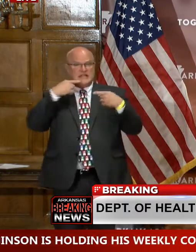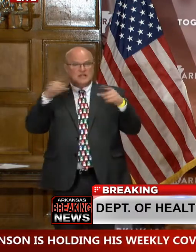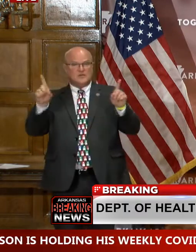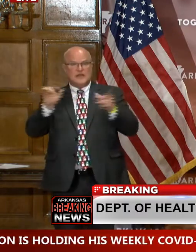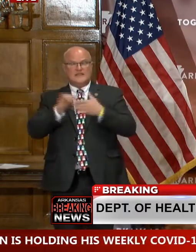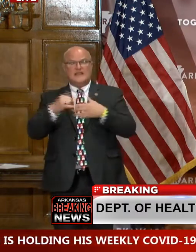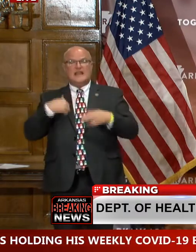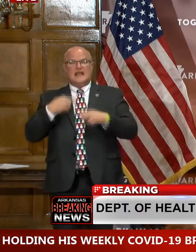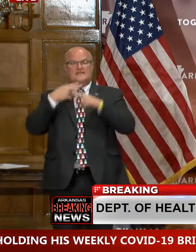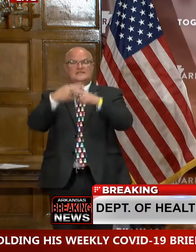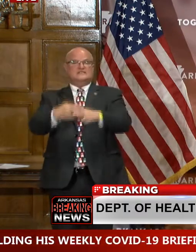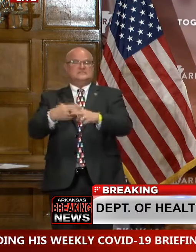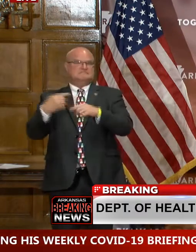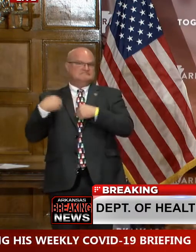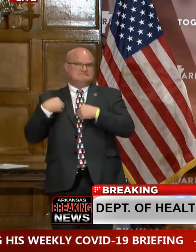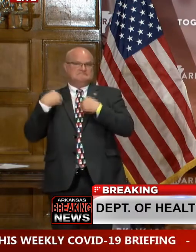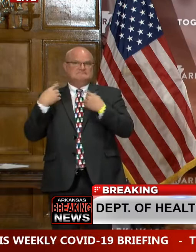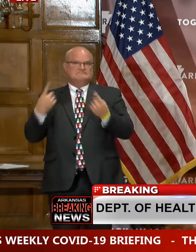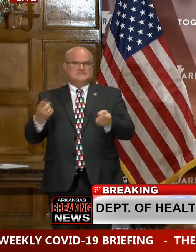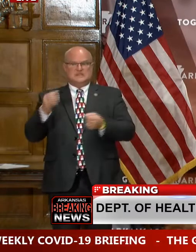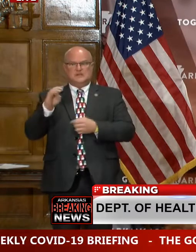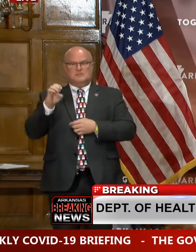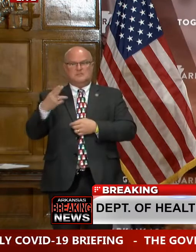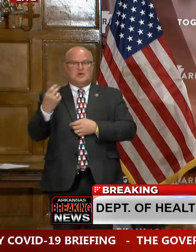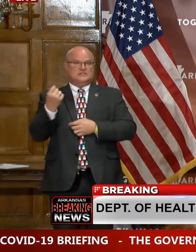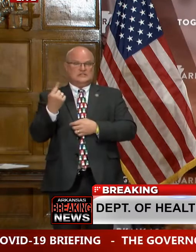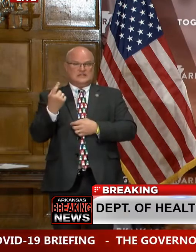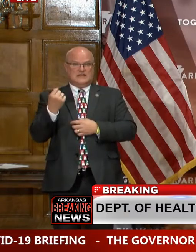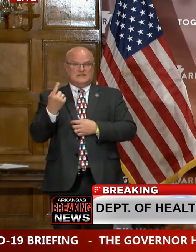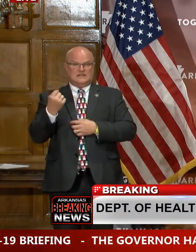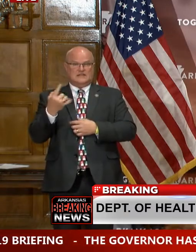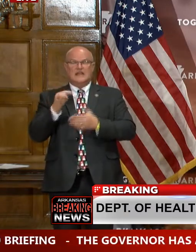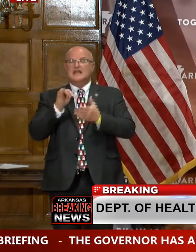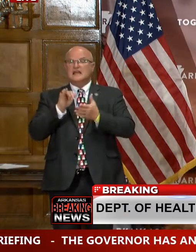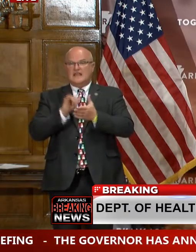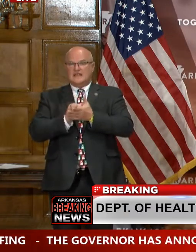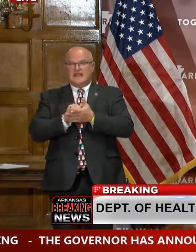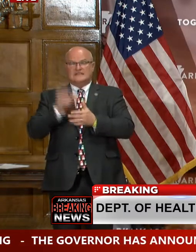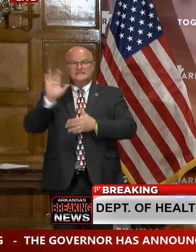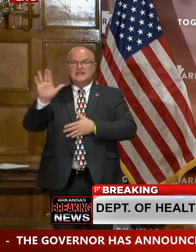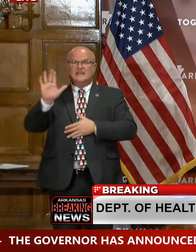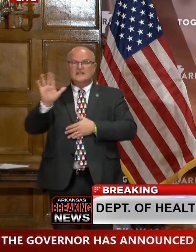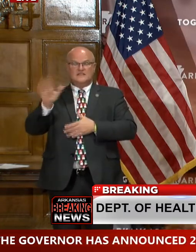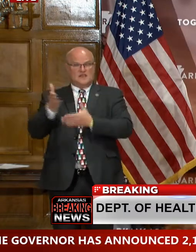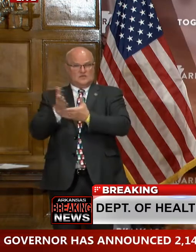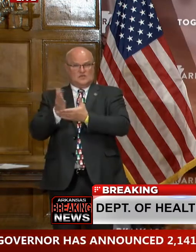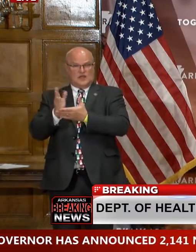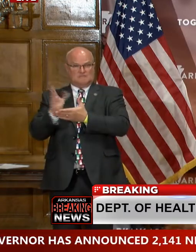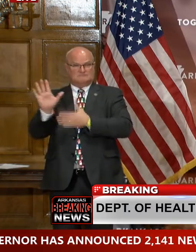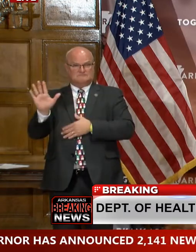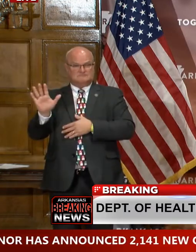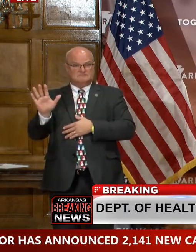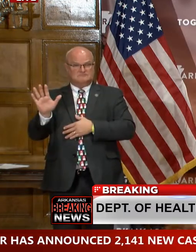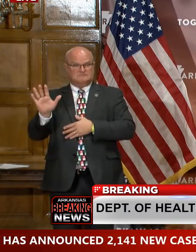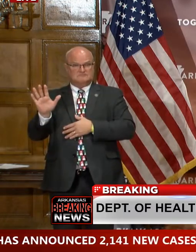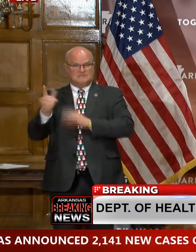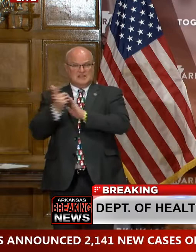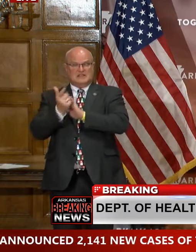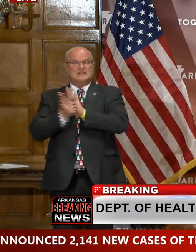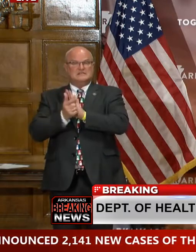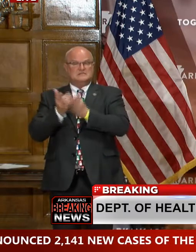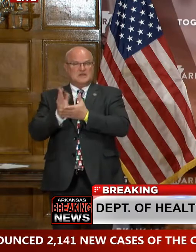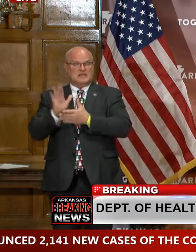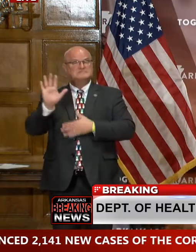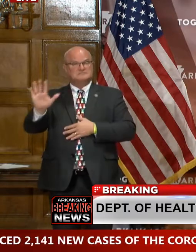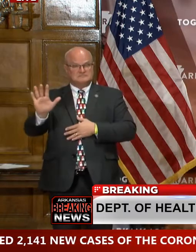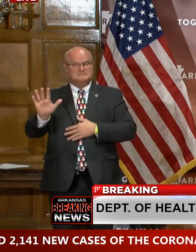declarations that I've issued since March 11. That's been within their statutory prerogative.